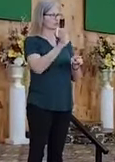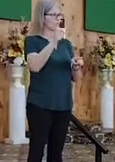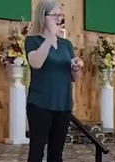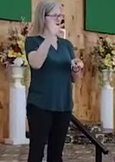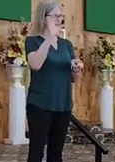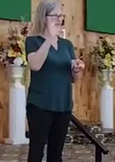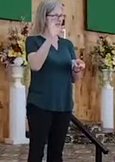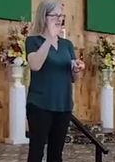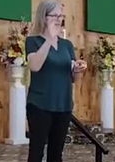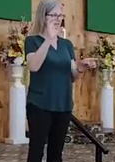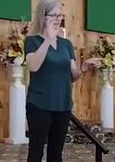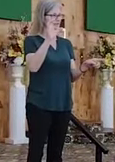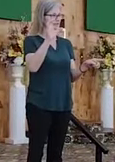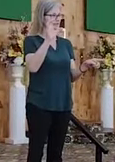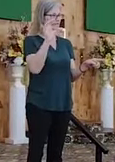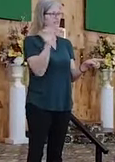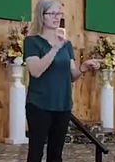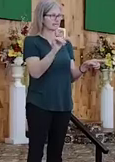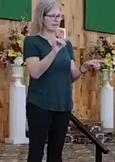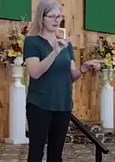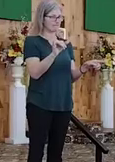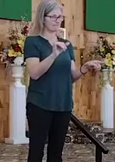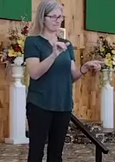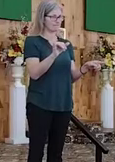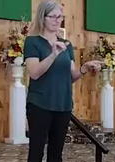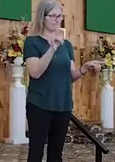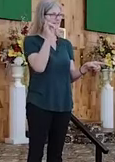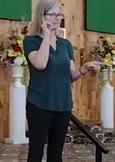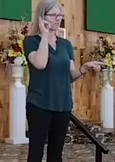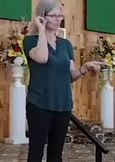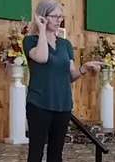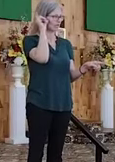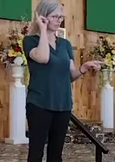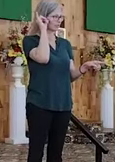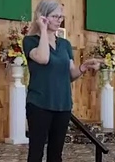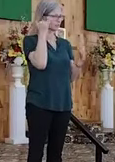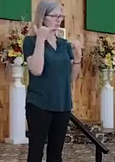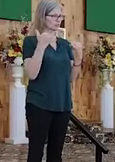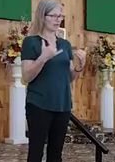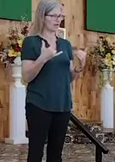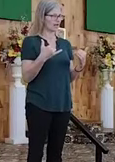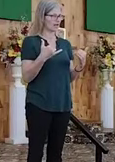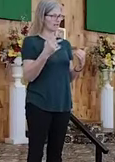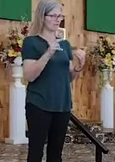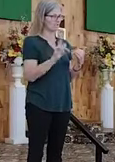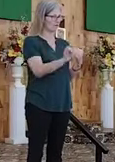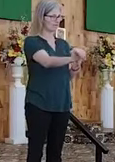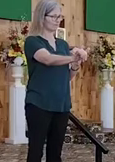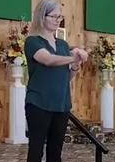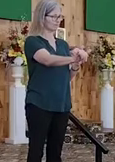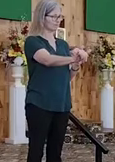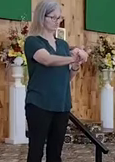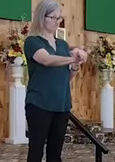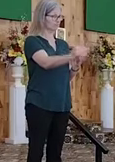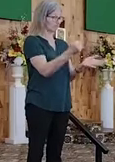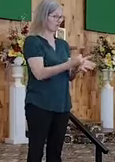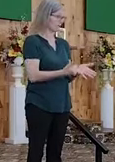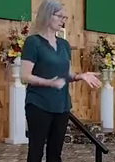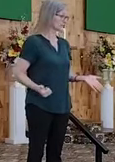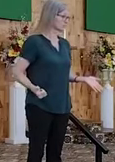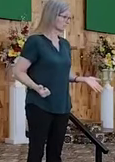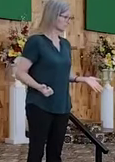Jesus Christ is the same yesterday, today, and forever. And forever. Amen?